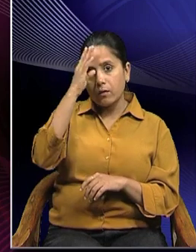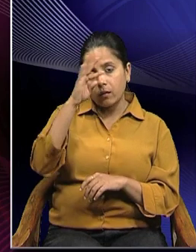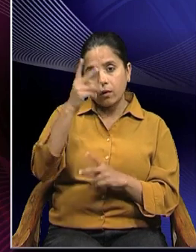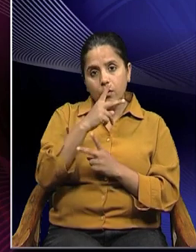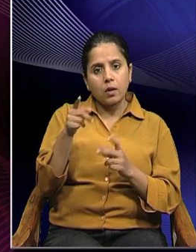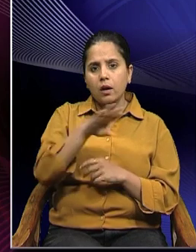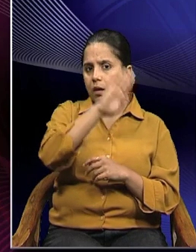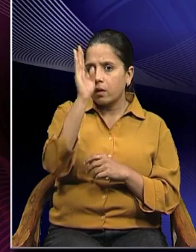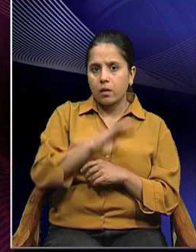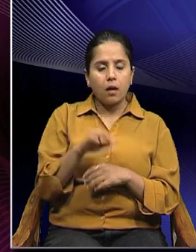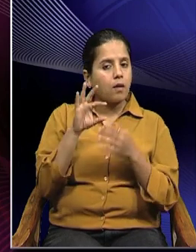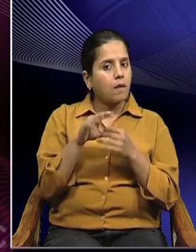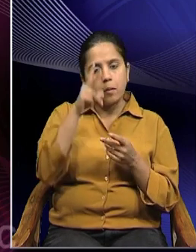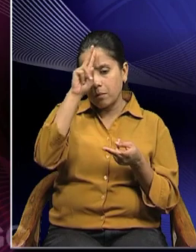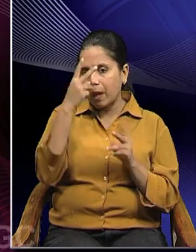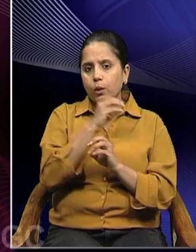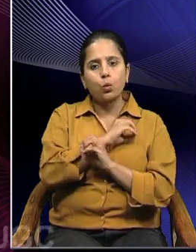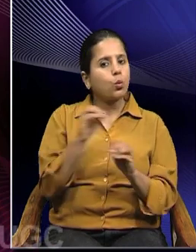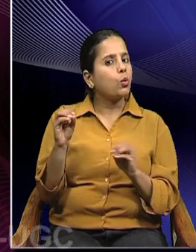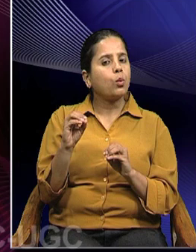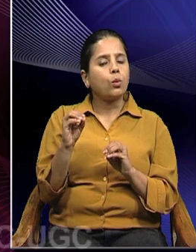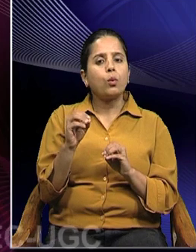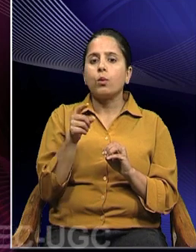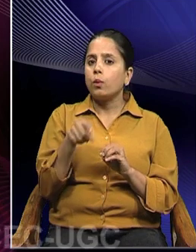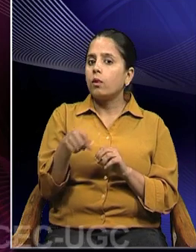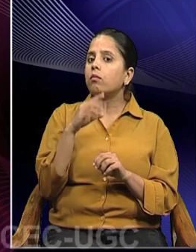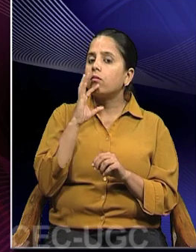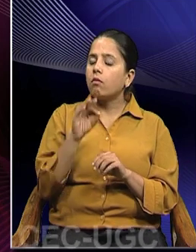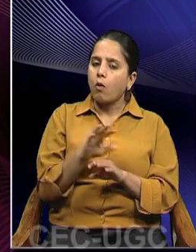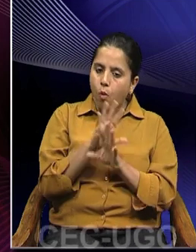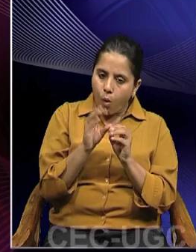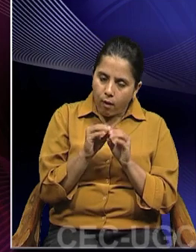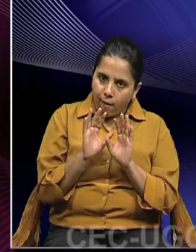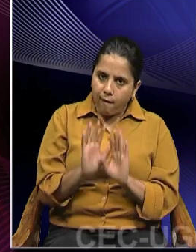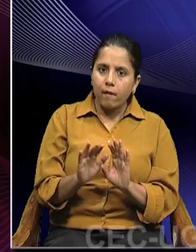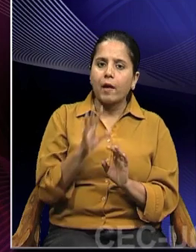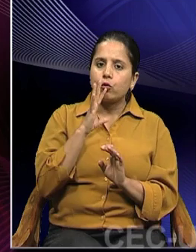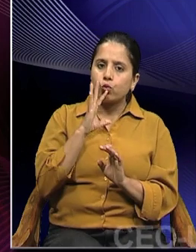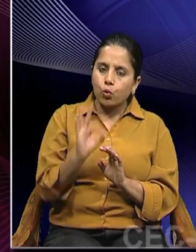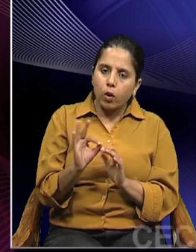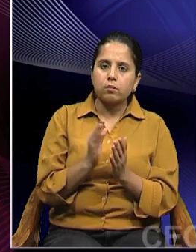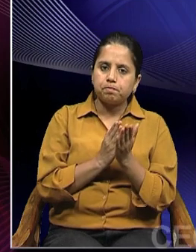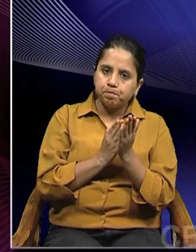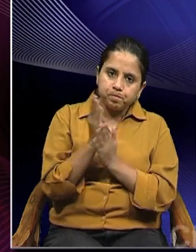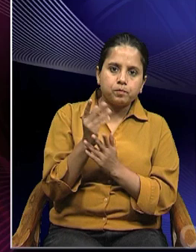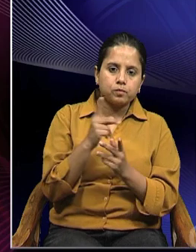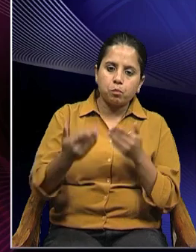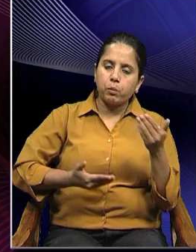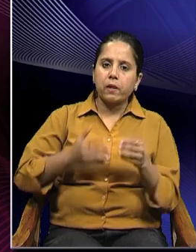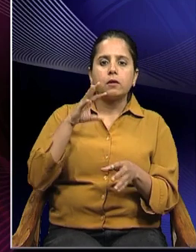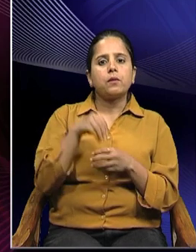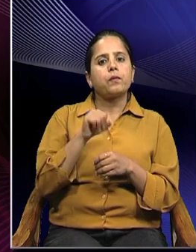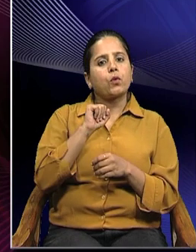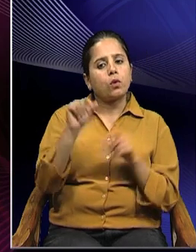is never based on any myth, and it is basically having all truthfulness into its behavior, into